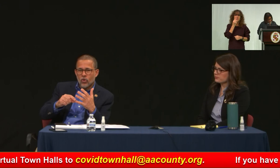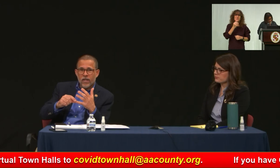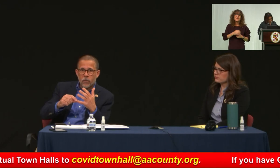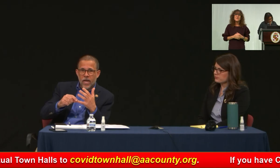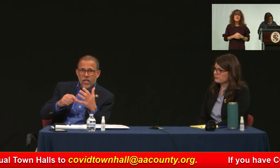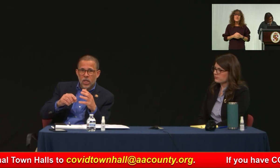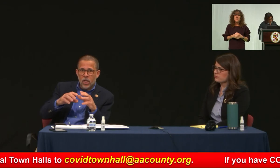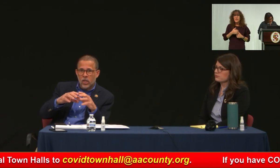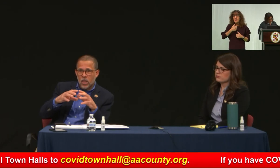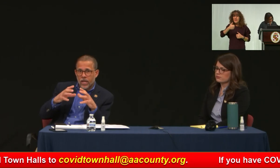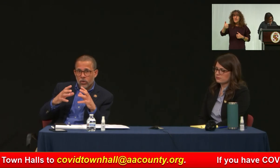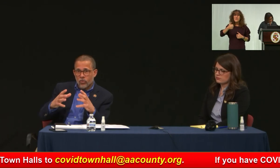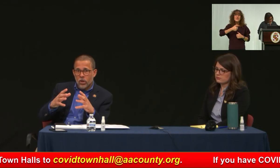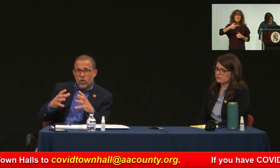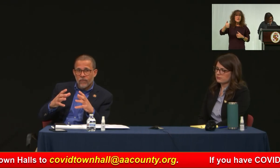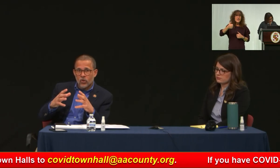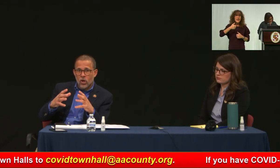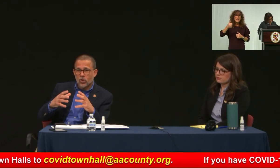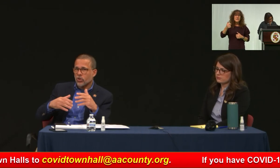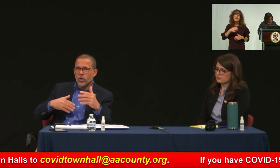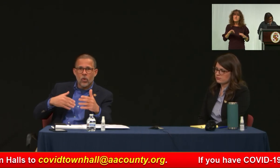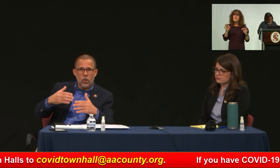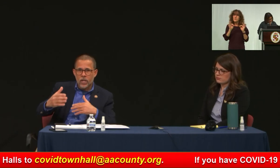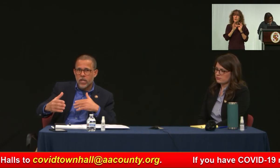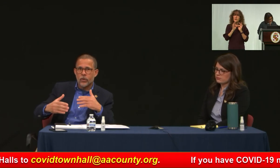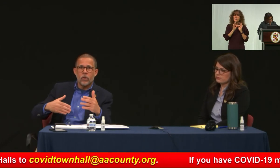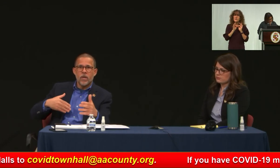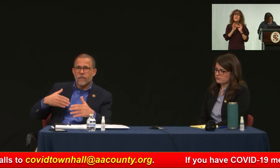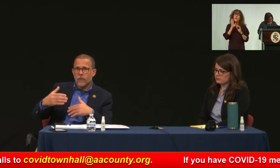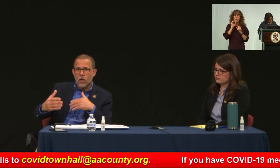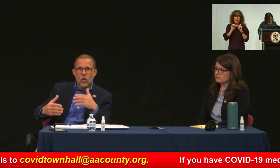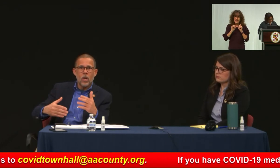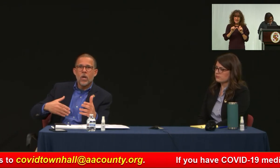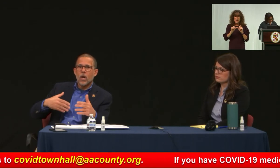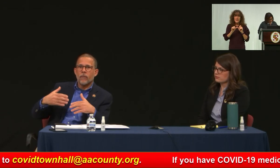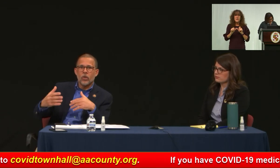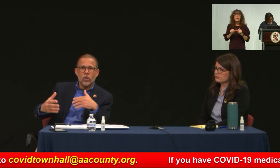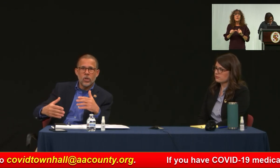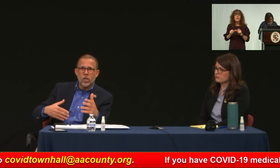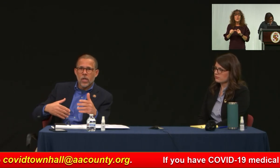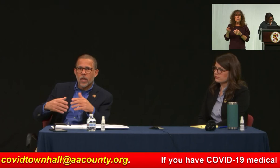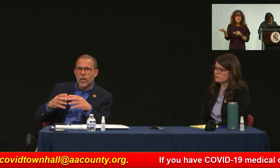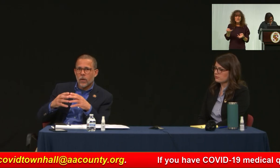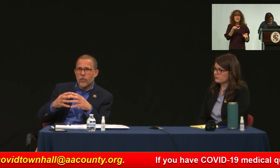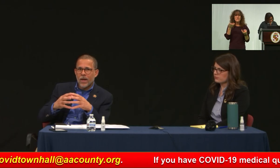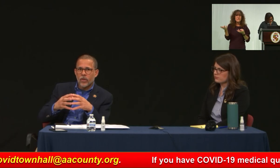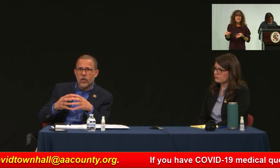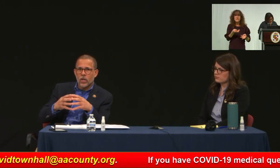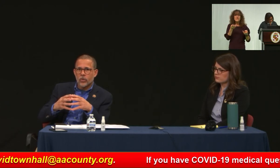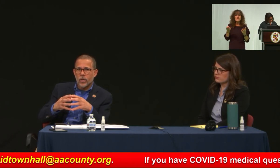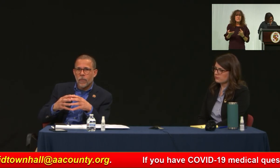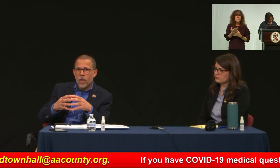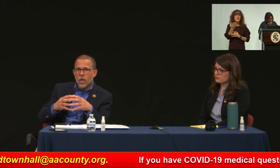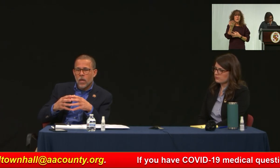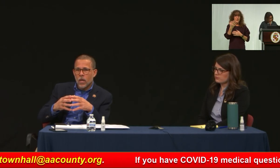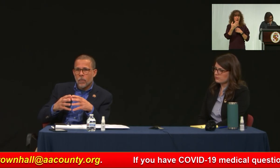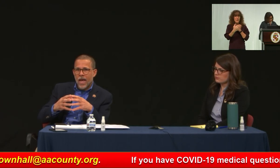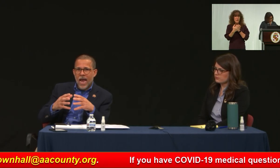and transportation is a critical infrastructure, so there will continue to be a flow of goods throughout this